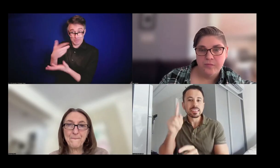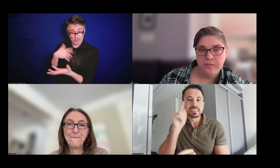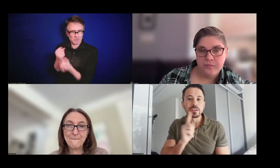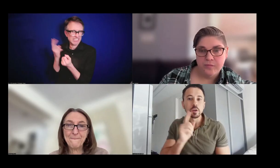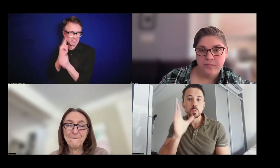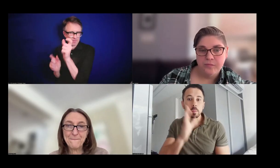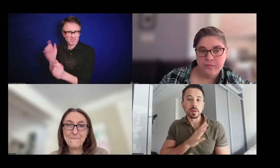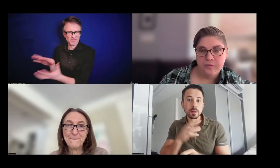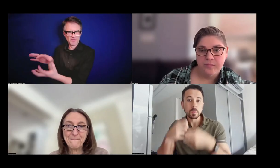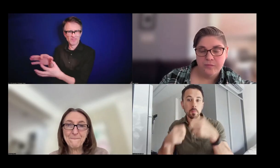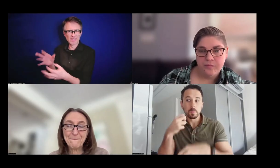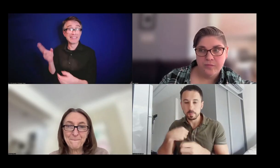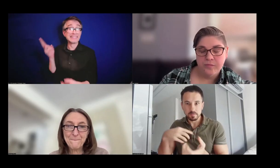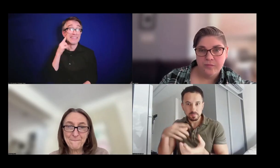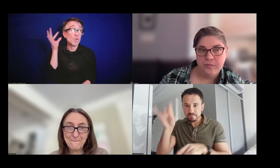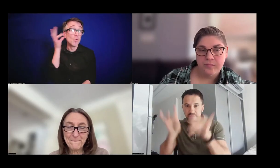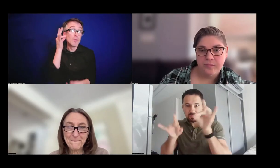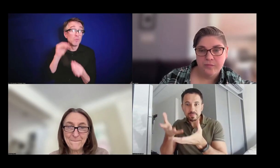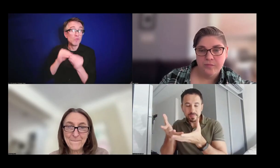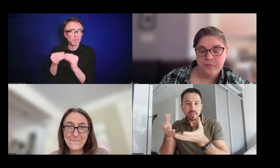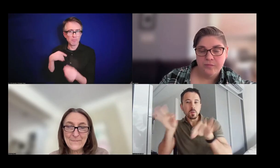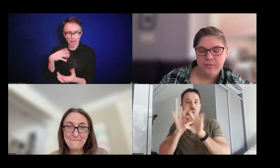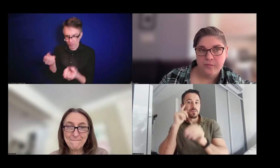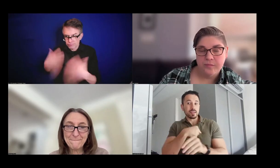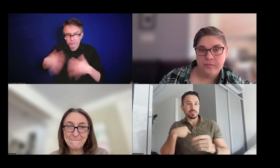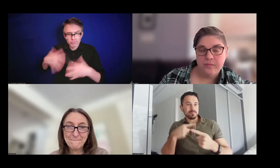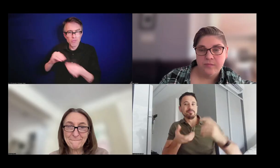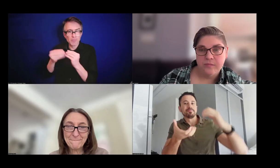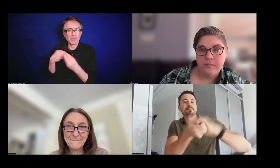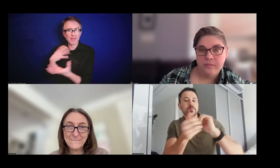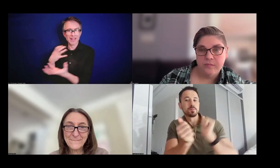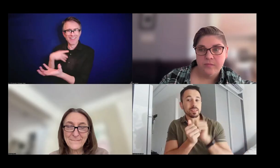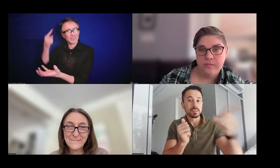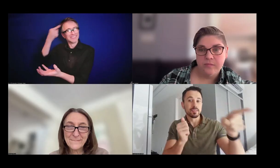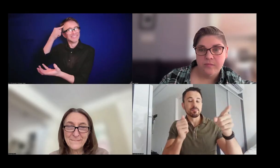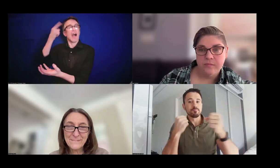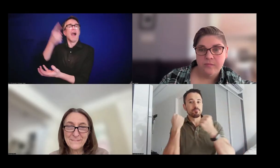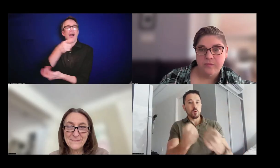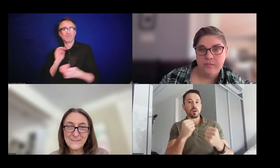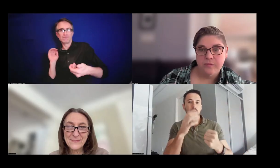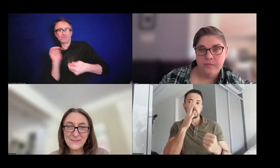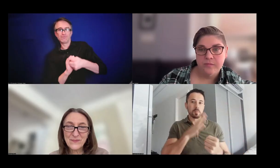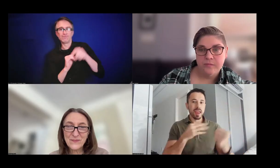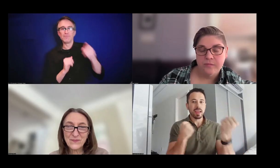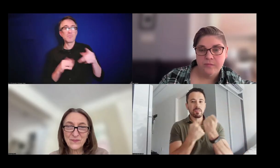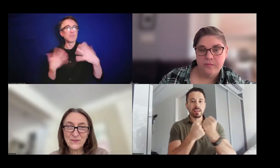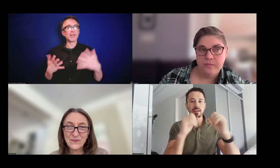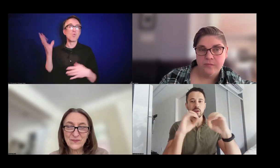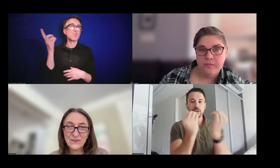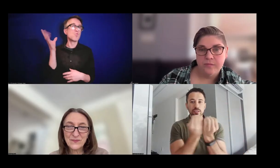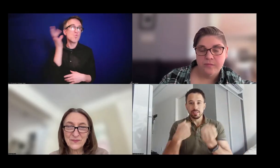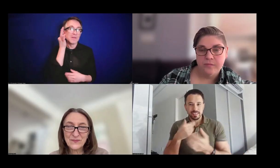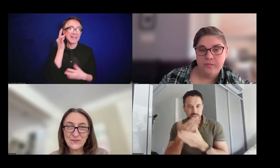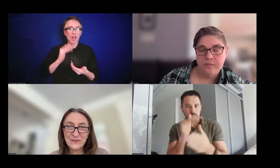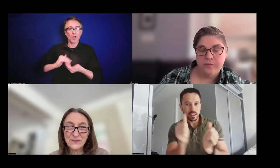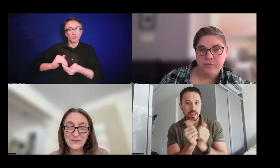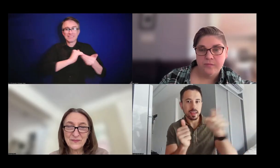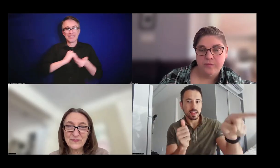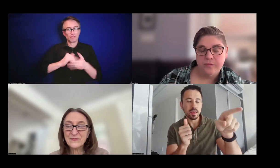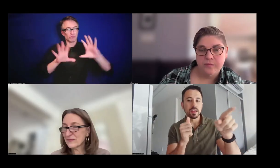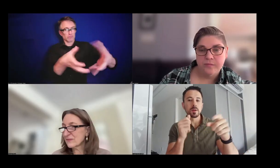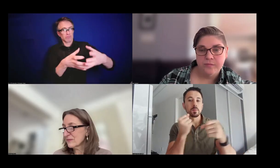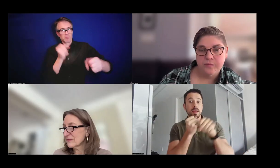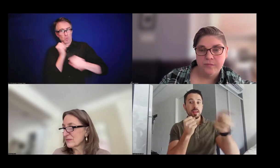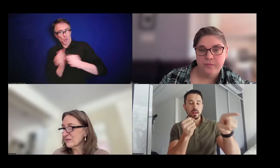who focuses on deaf questions. I've been finding a lot of data around deaf women.